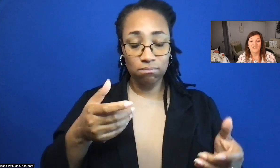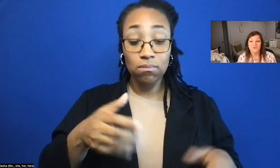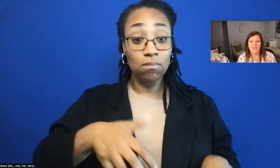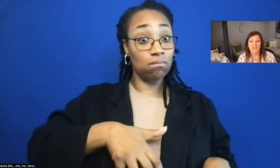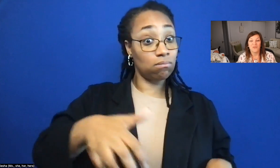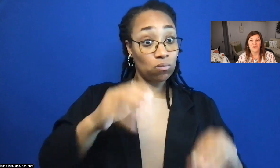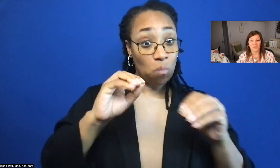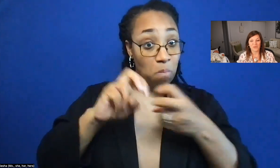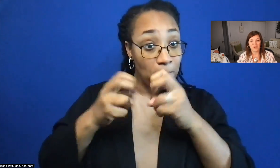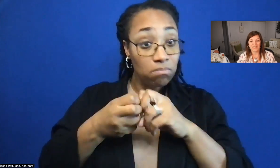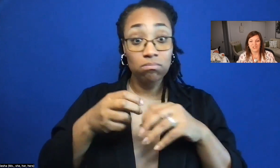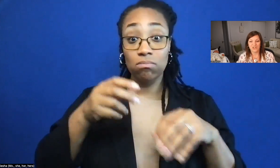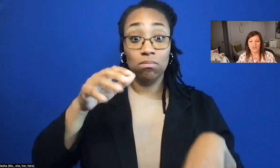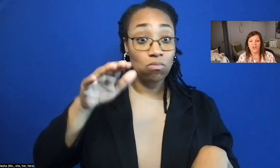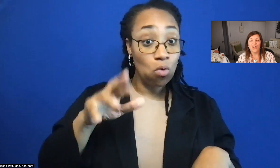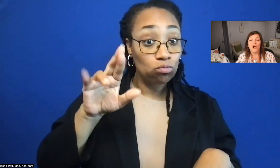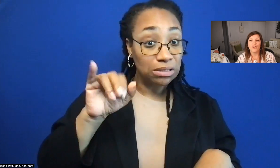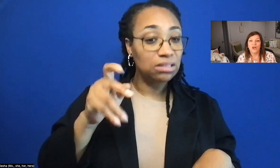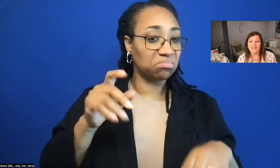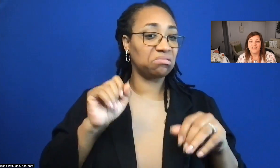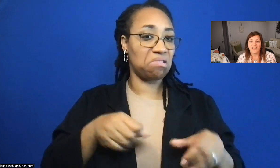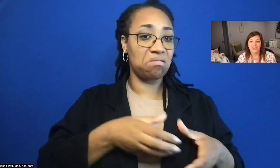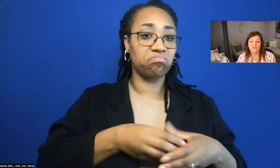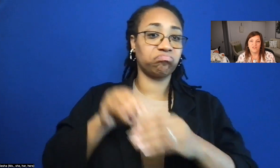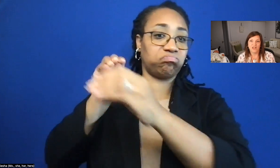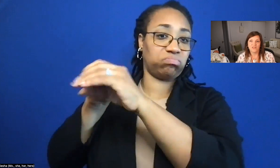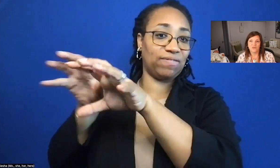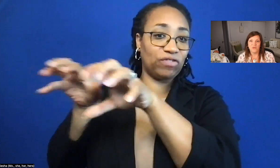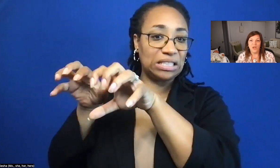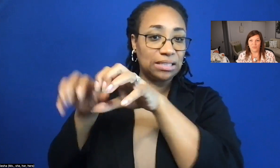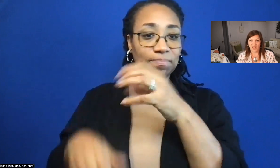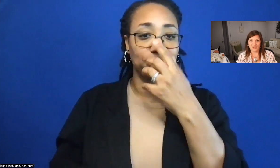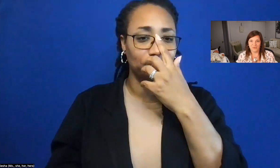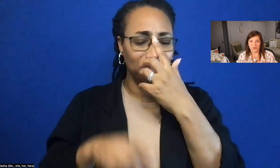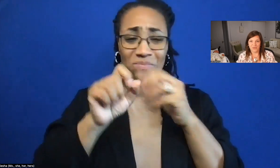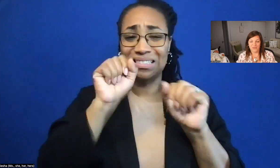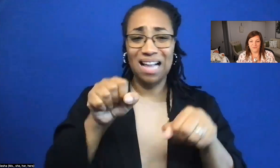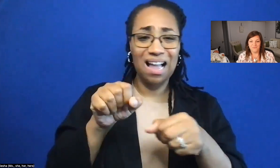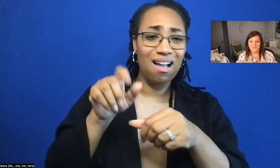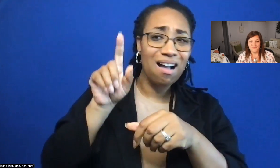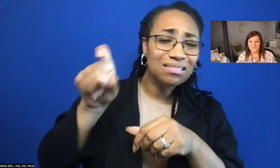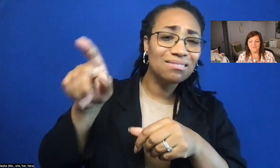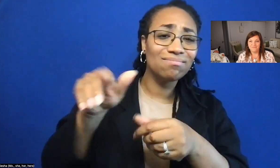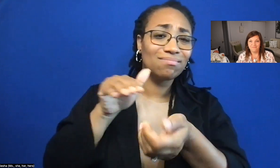Consider speaking with your birth practitioner regarding collection of colostrum prior to birth.